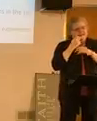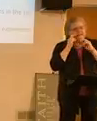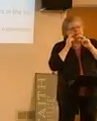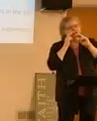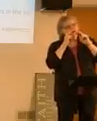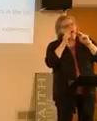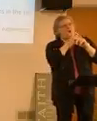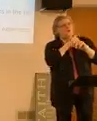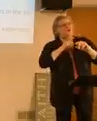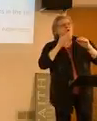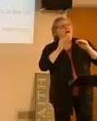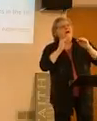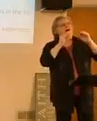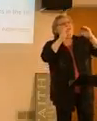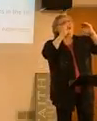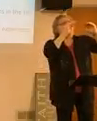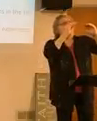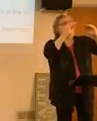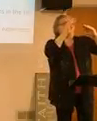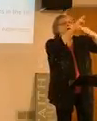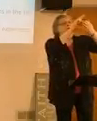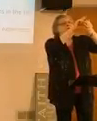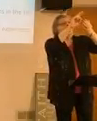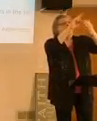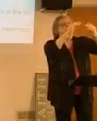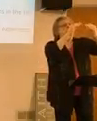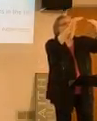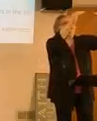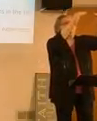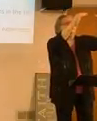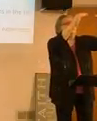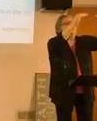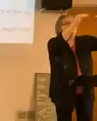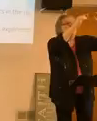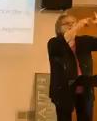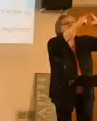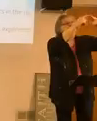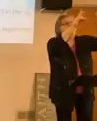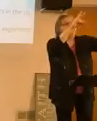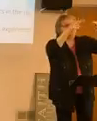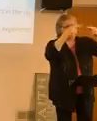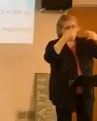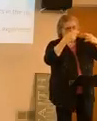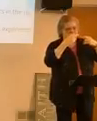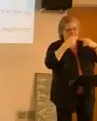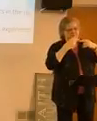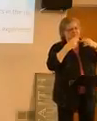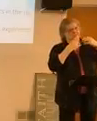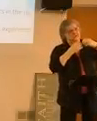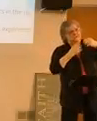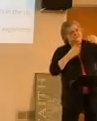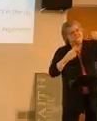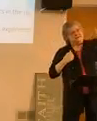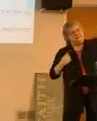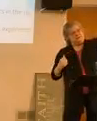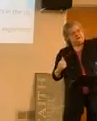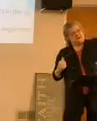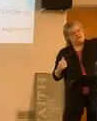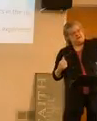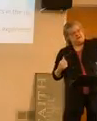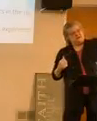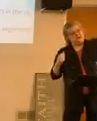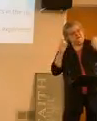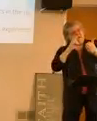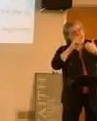the Lord high and holy and lifted up. And then he saw himself and the separation that was between a